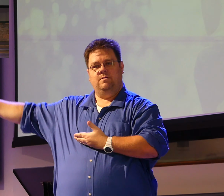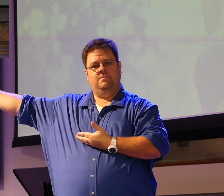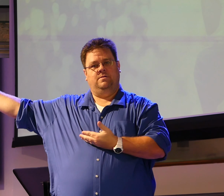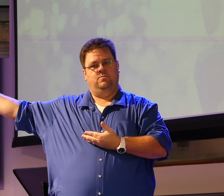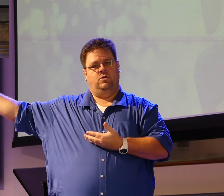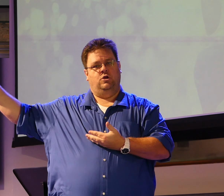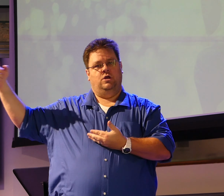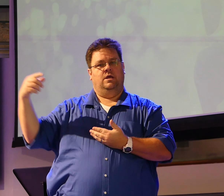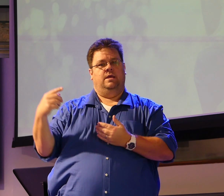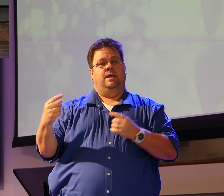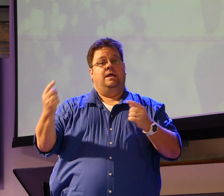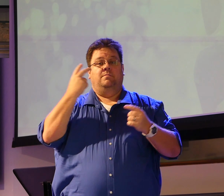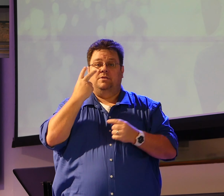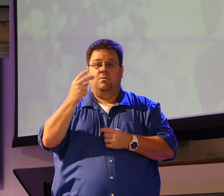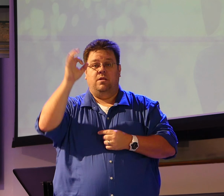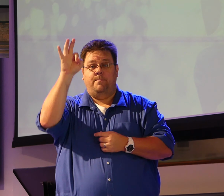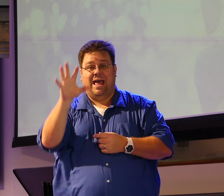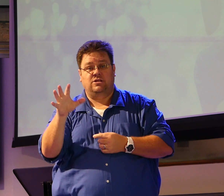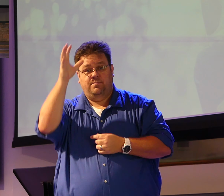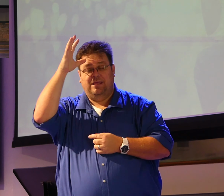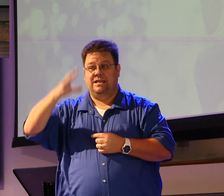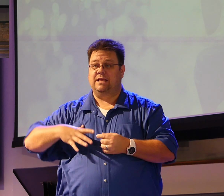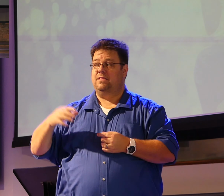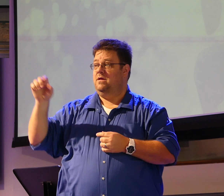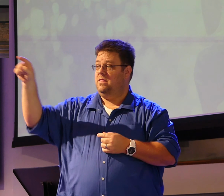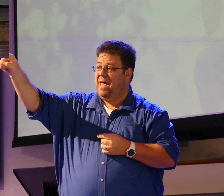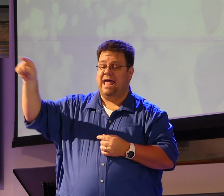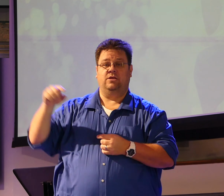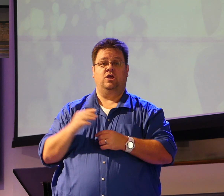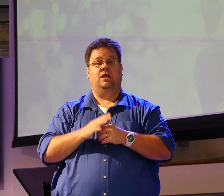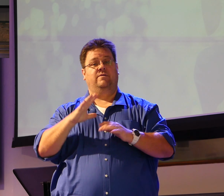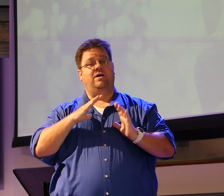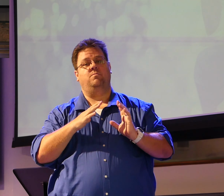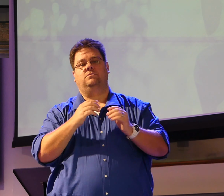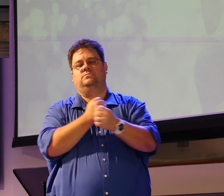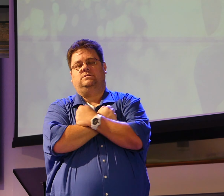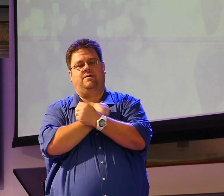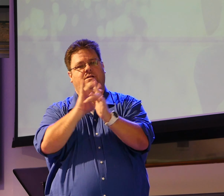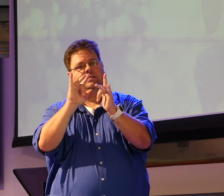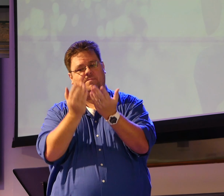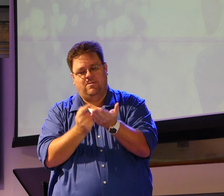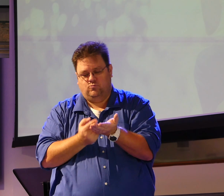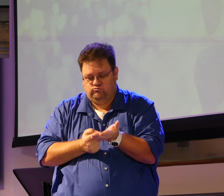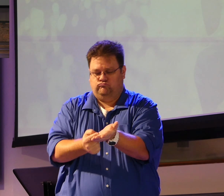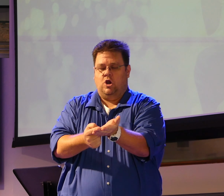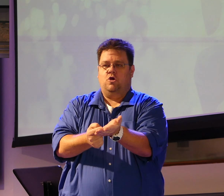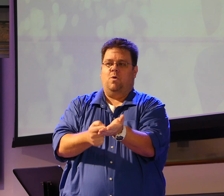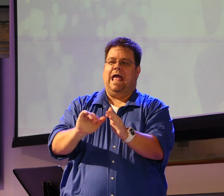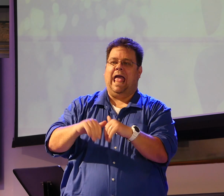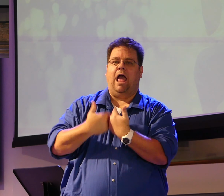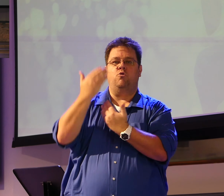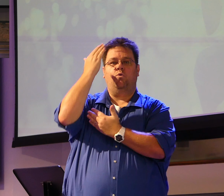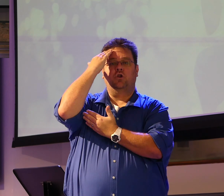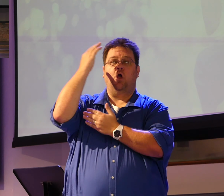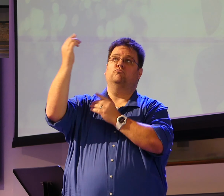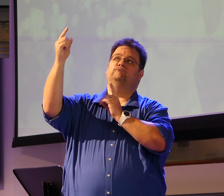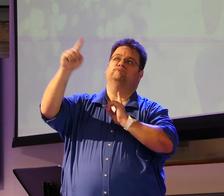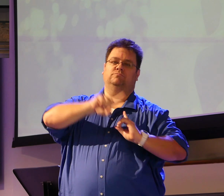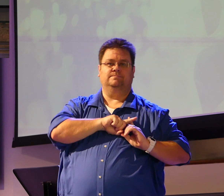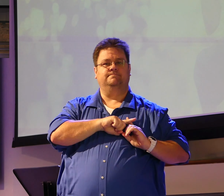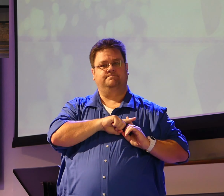room over here to my right or come by see one of our pastors in the foyer we would love to be able to take the bible and show you